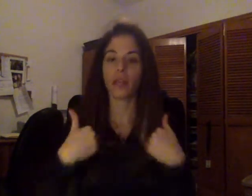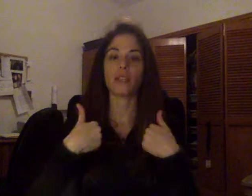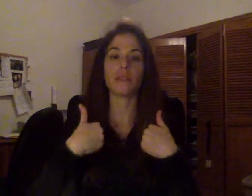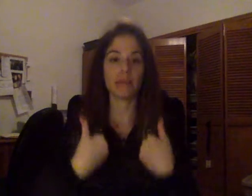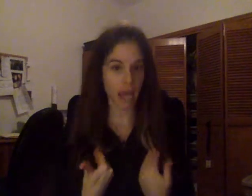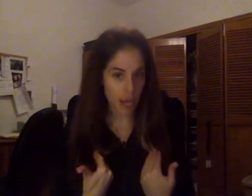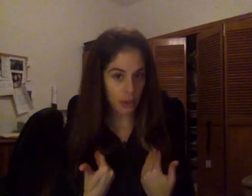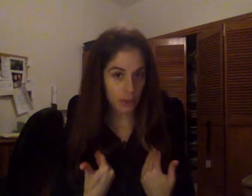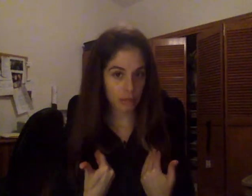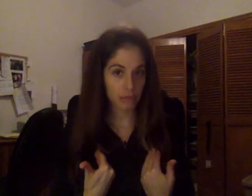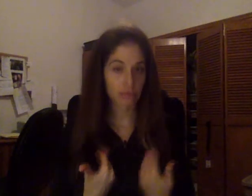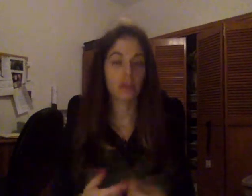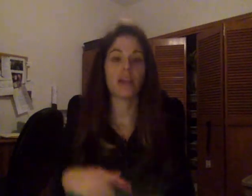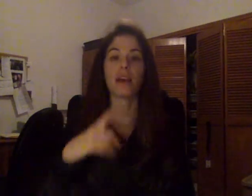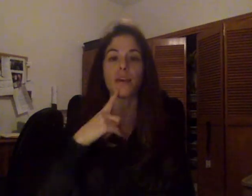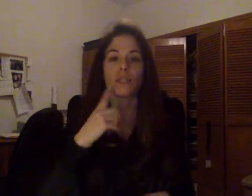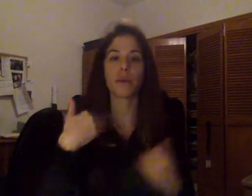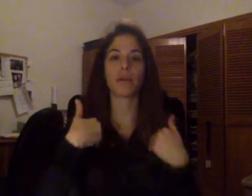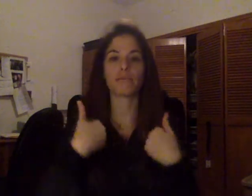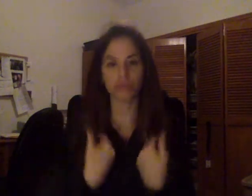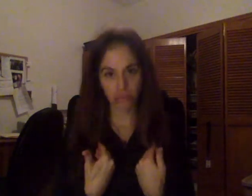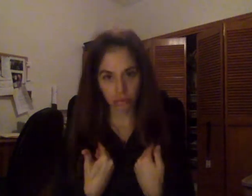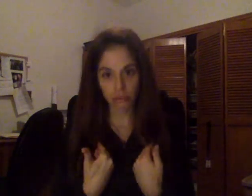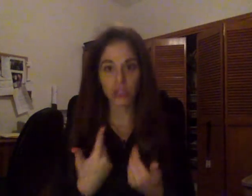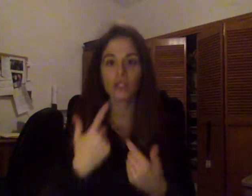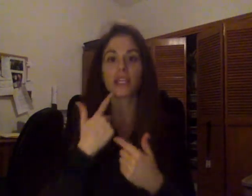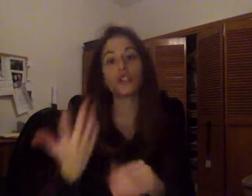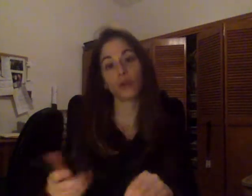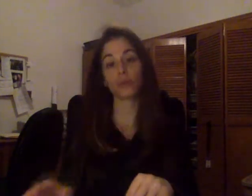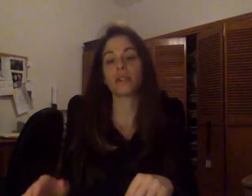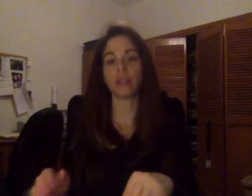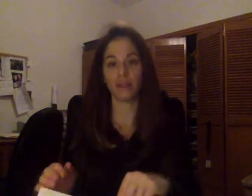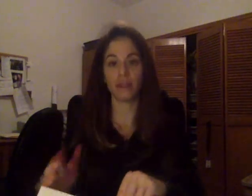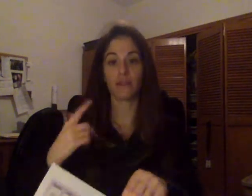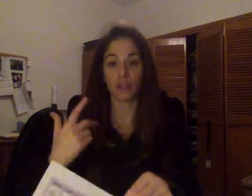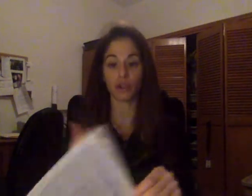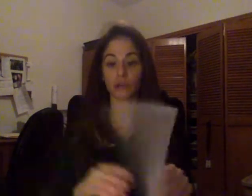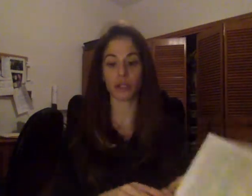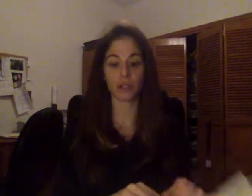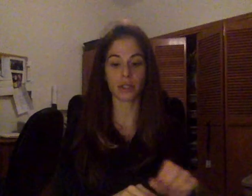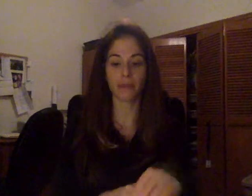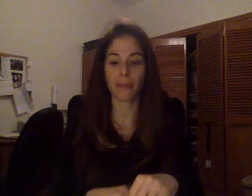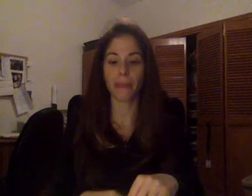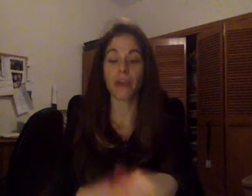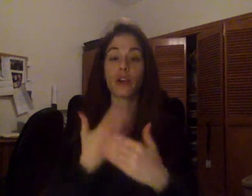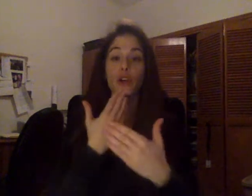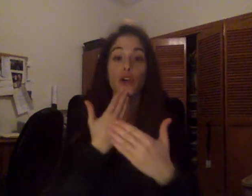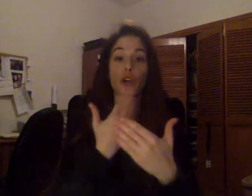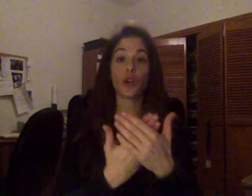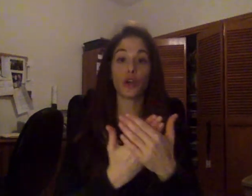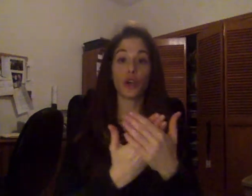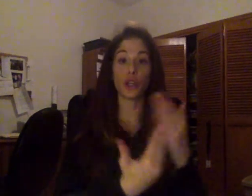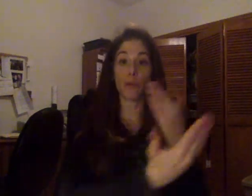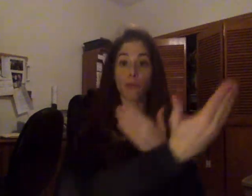To be tired. And notice I went, because that shows the facial expressions. Good